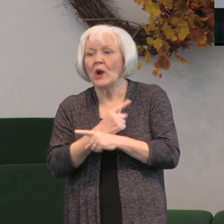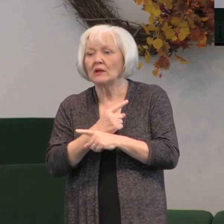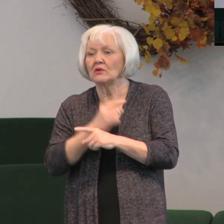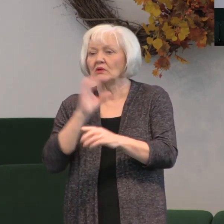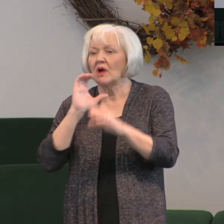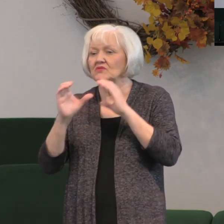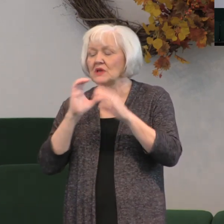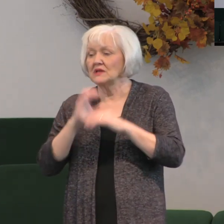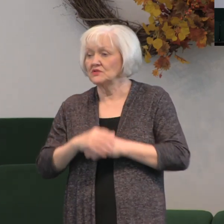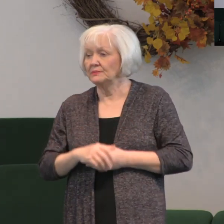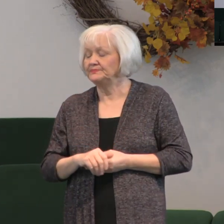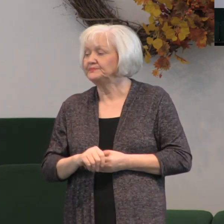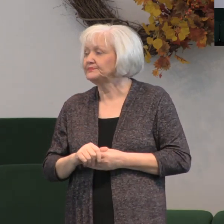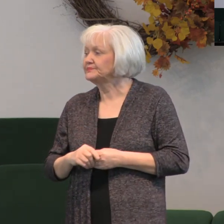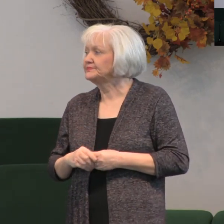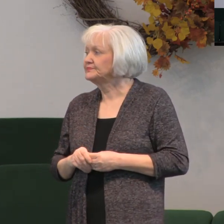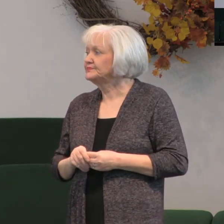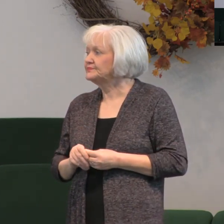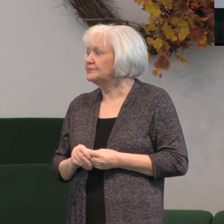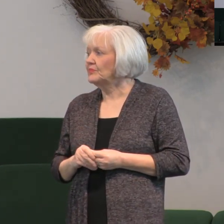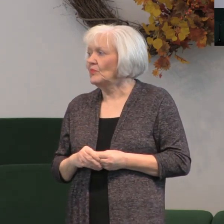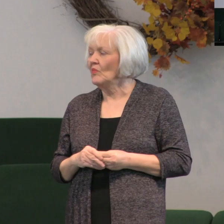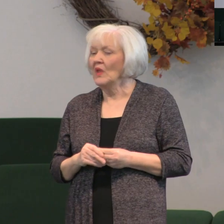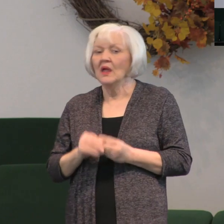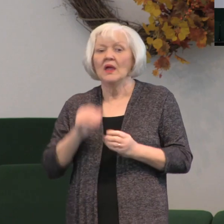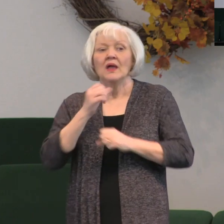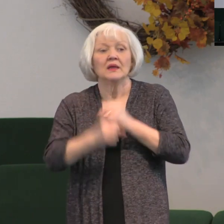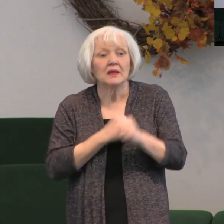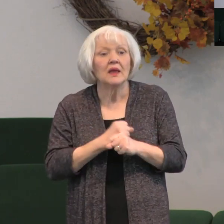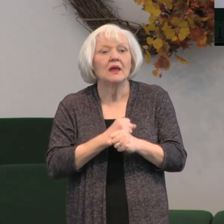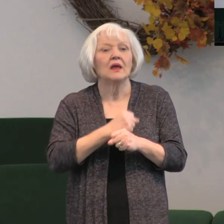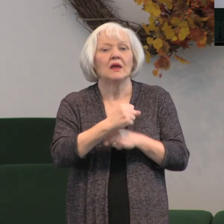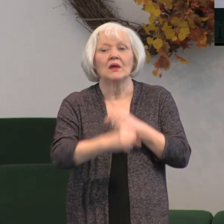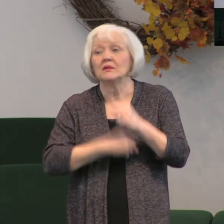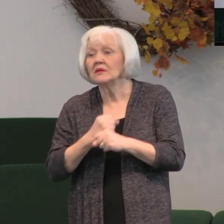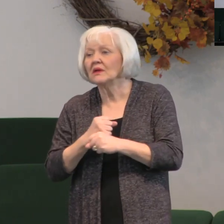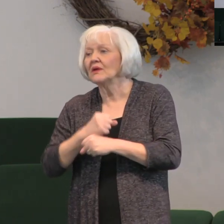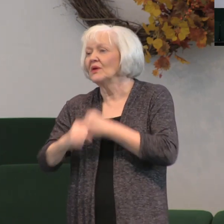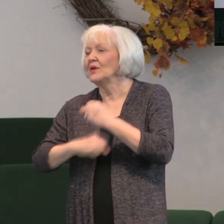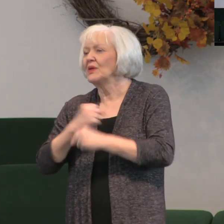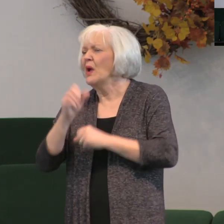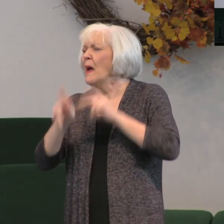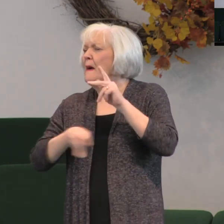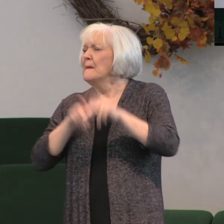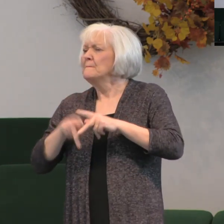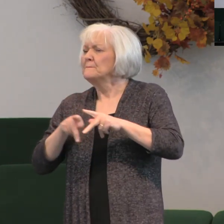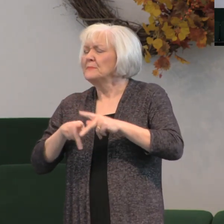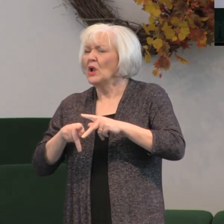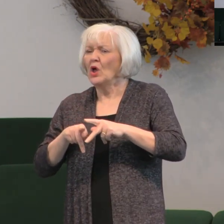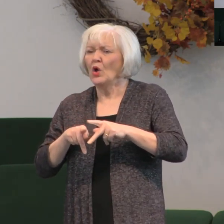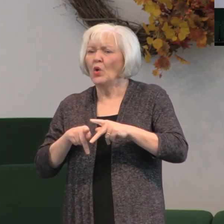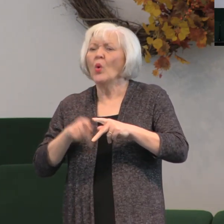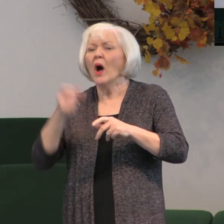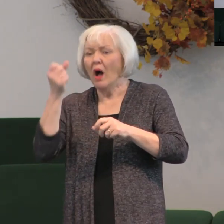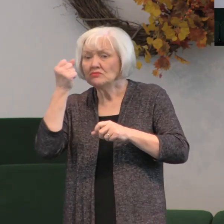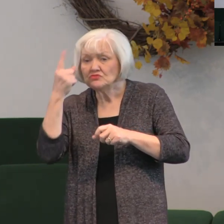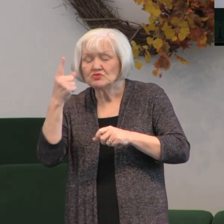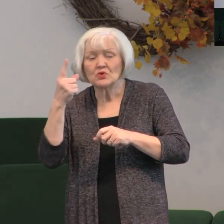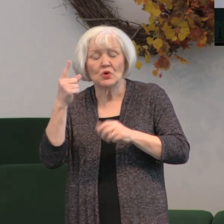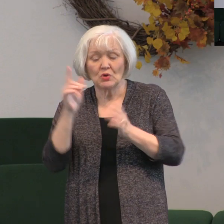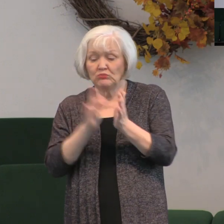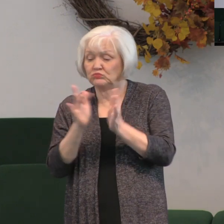Years gone by, people who were committed to the truth of the Scripture and devoted their lives to understanding and living it out, we